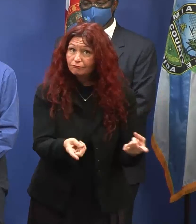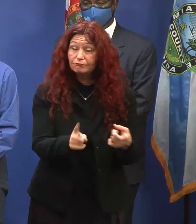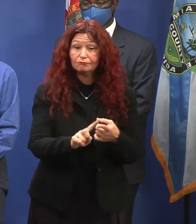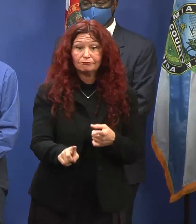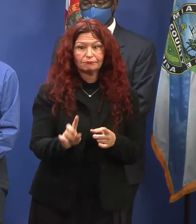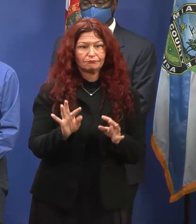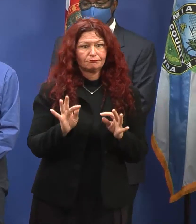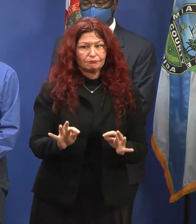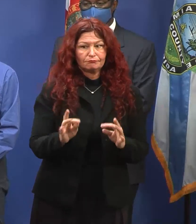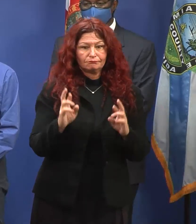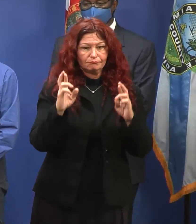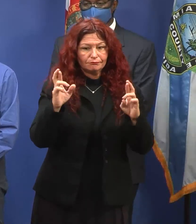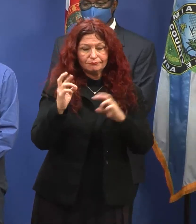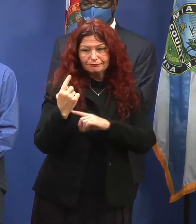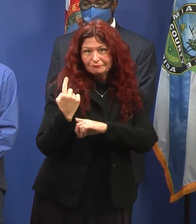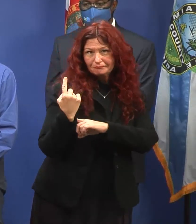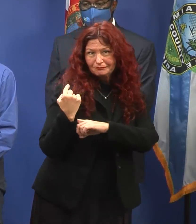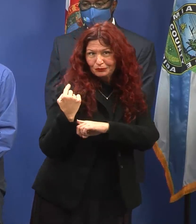season,